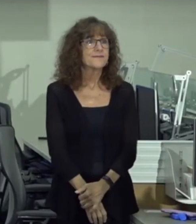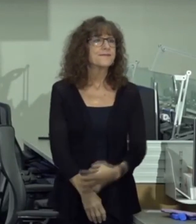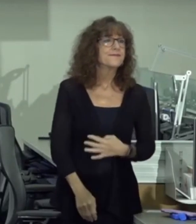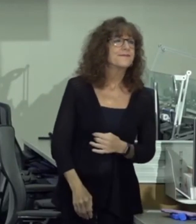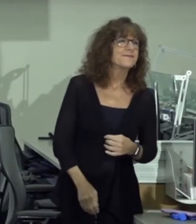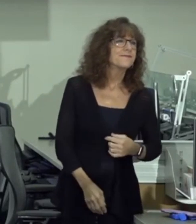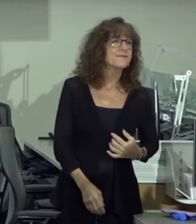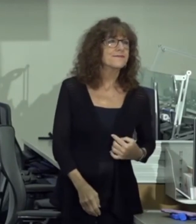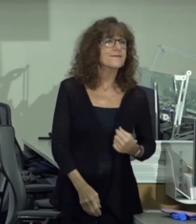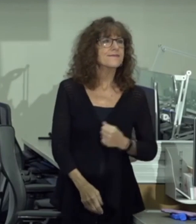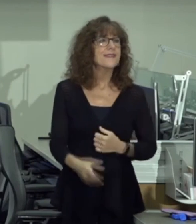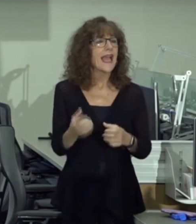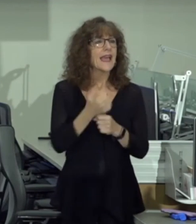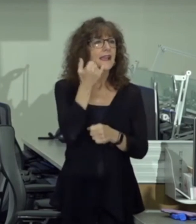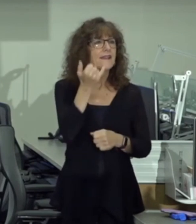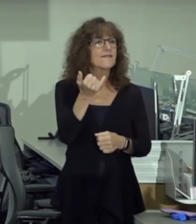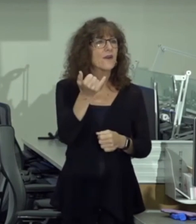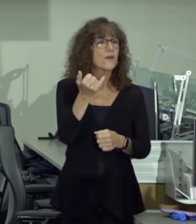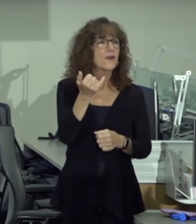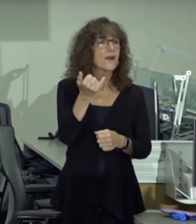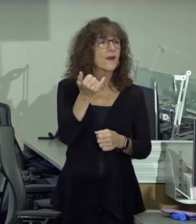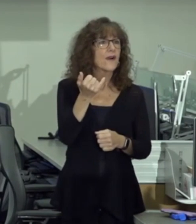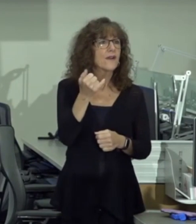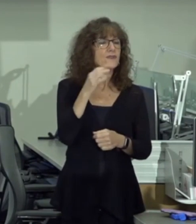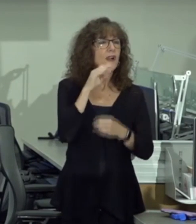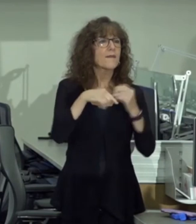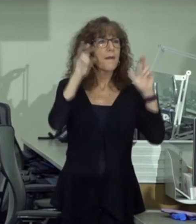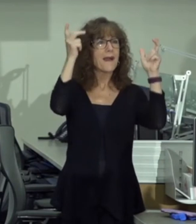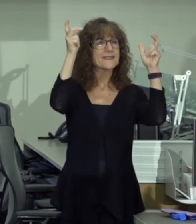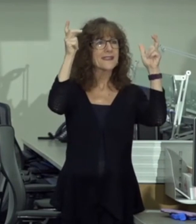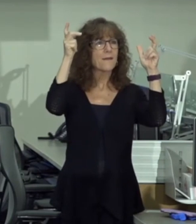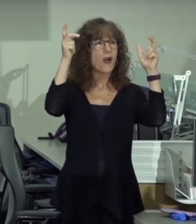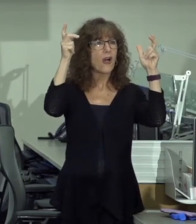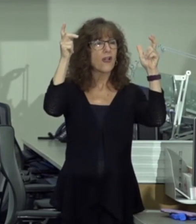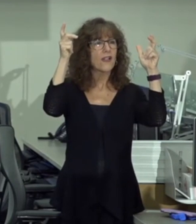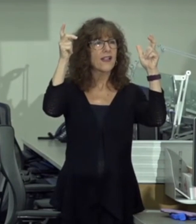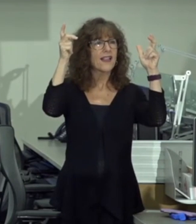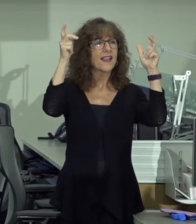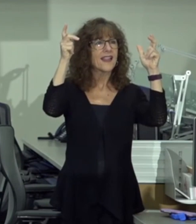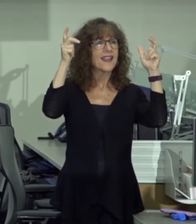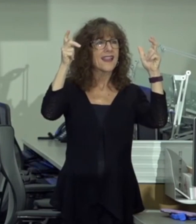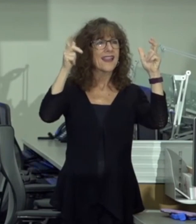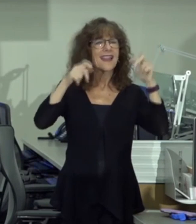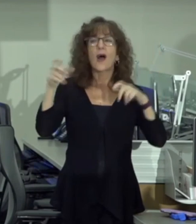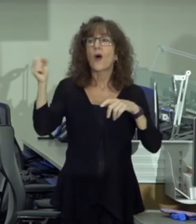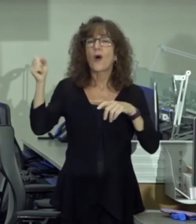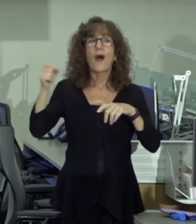I got a phone call going to basketball. A lot of basketball courts, a lot of my friends have been taken